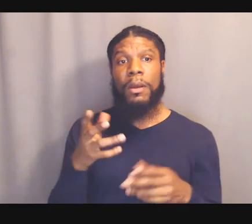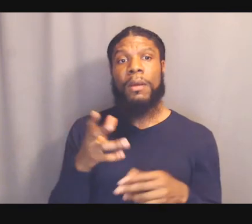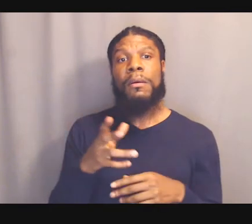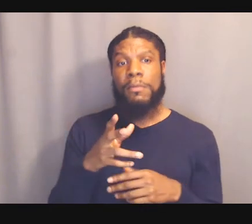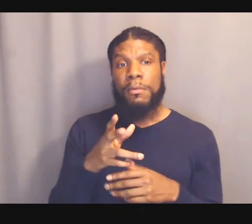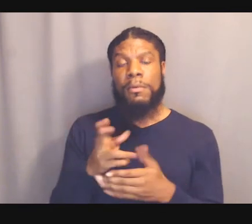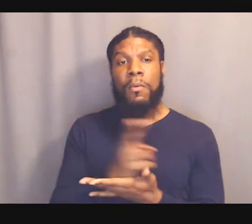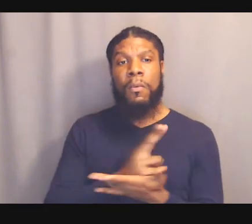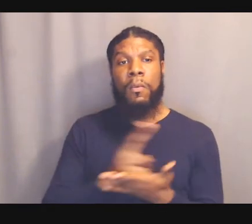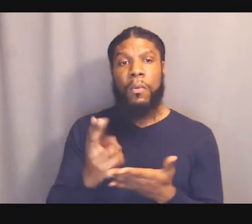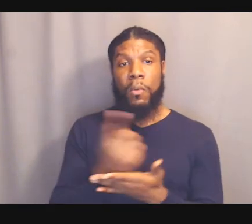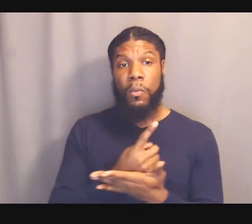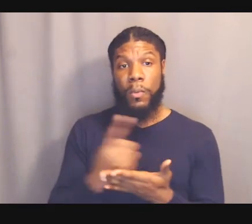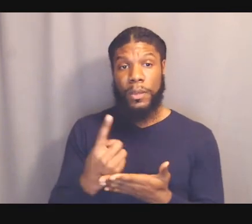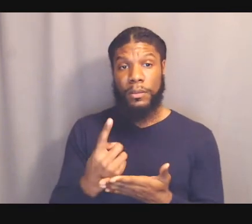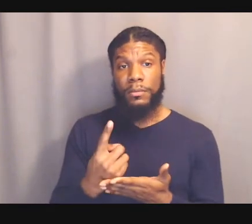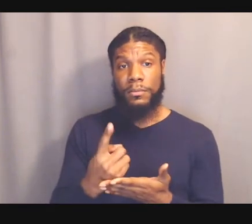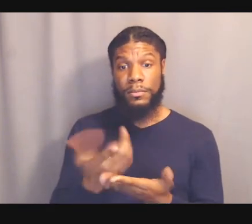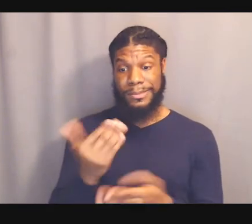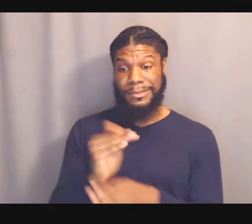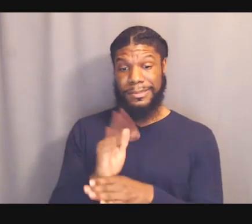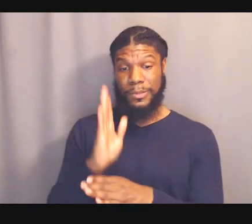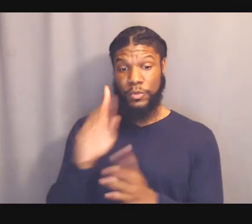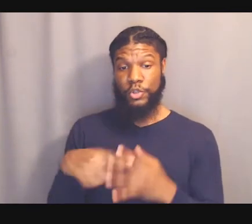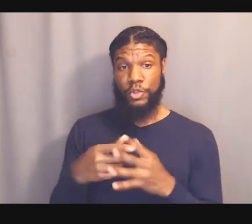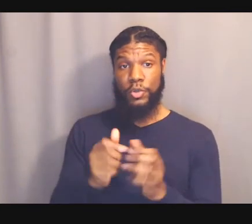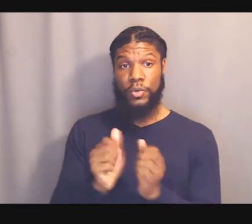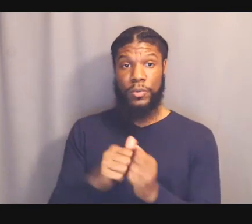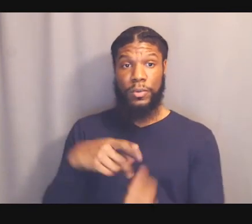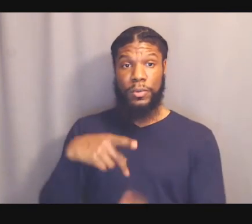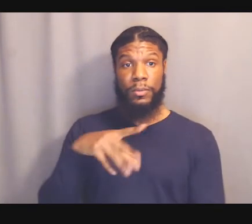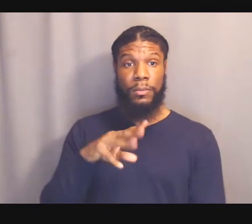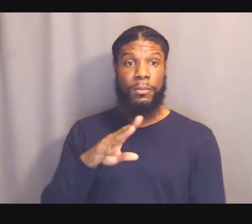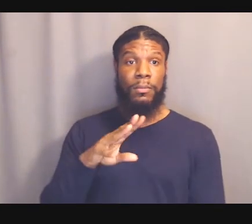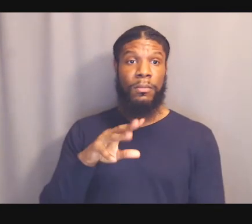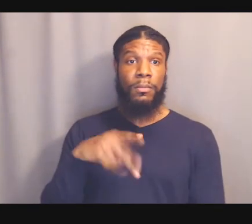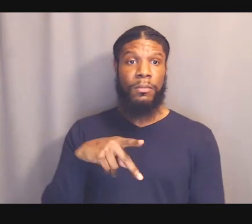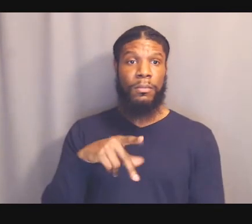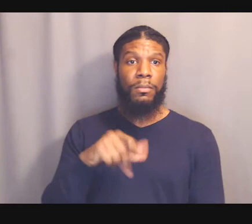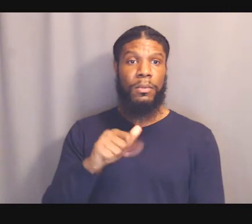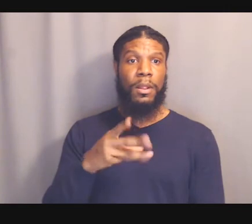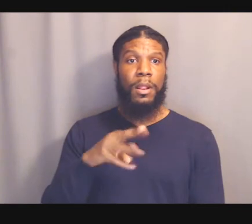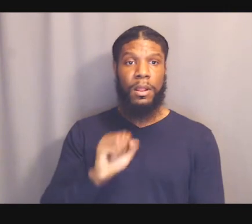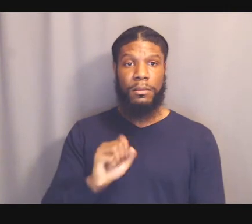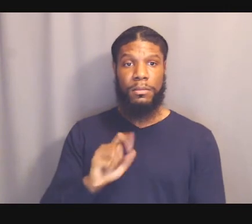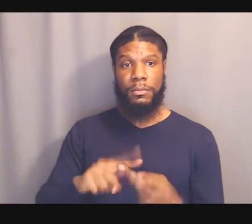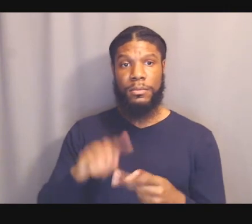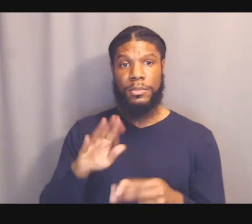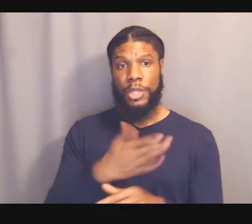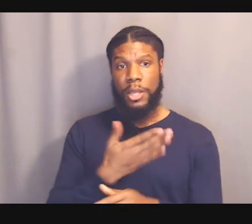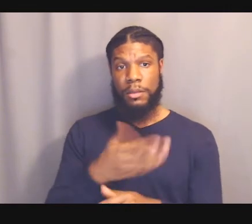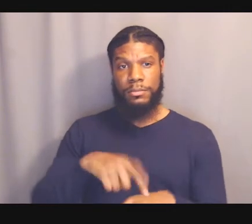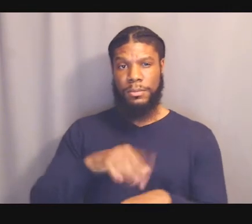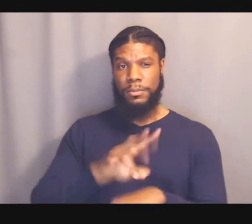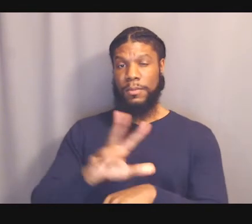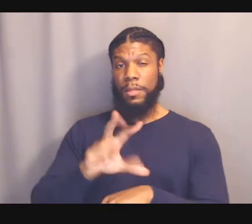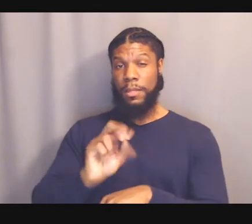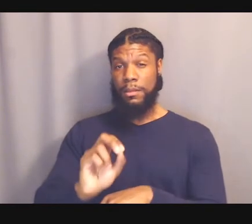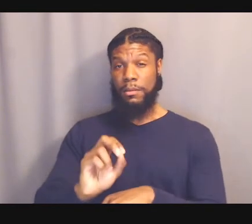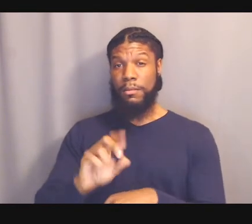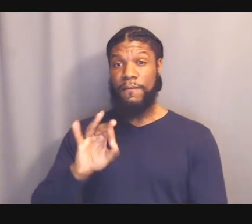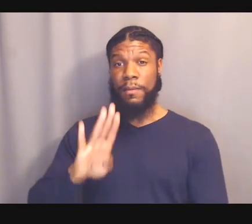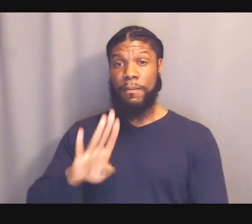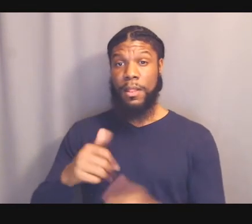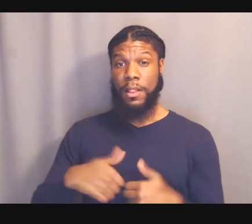We'll kick off tonight with Palms and Psalms at 7:30, Facebook Live. Make sure you're watching